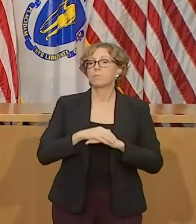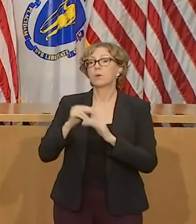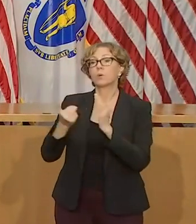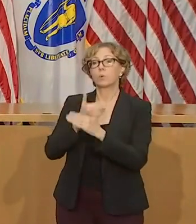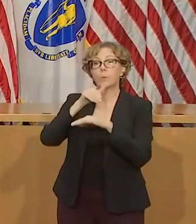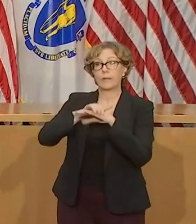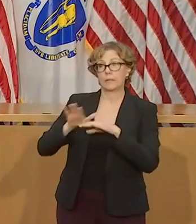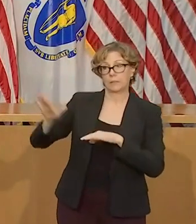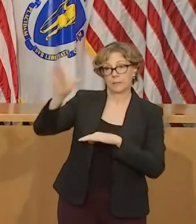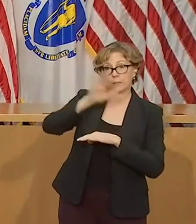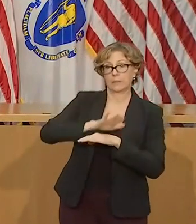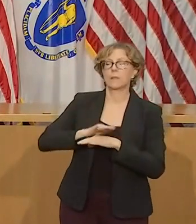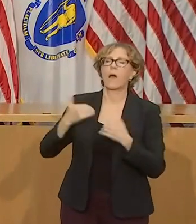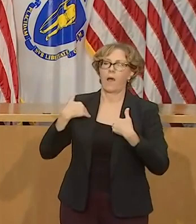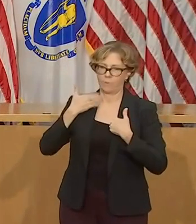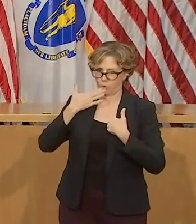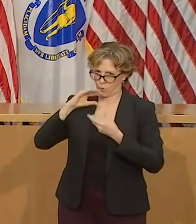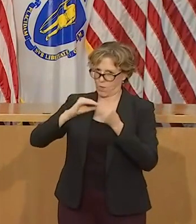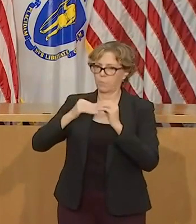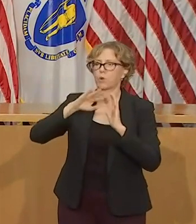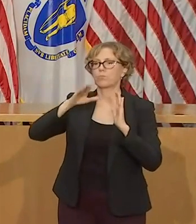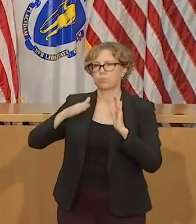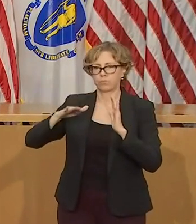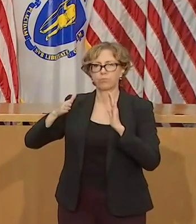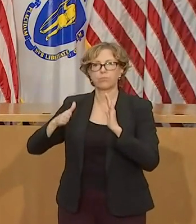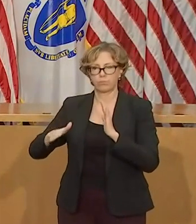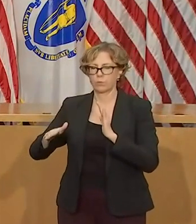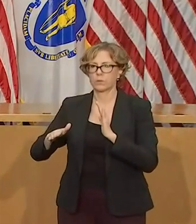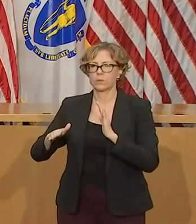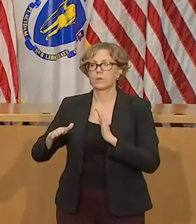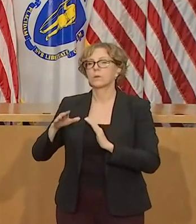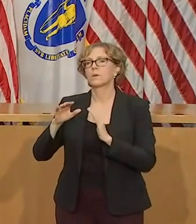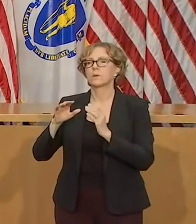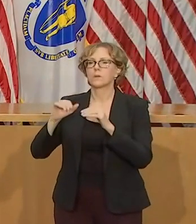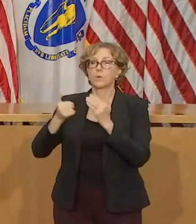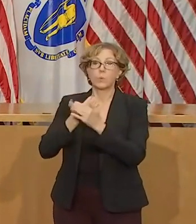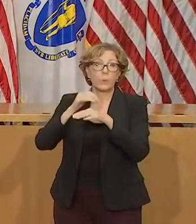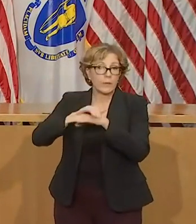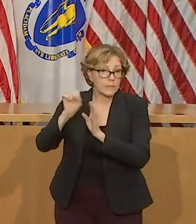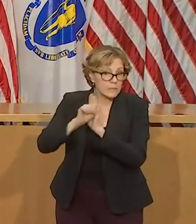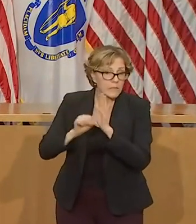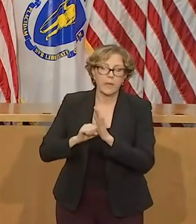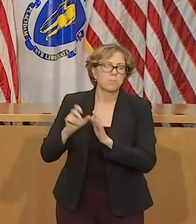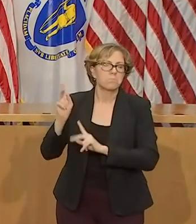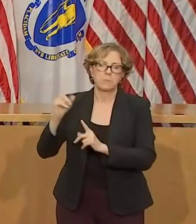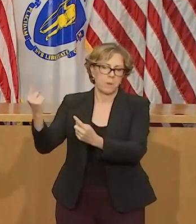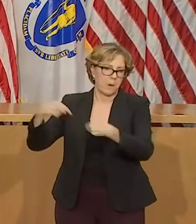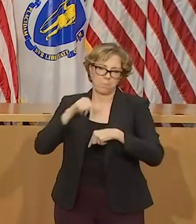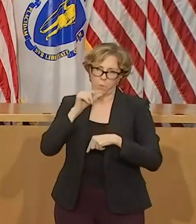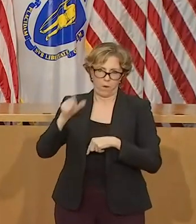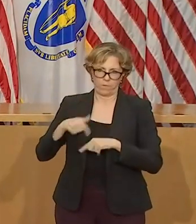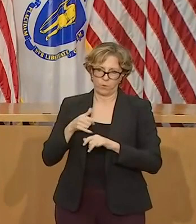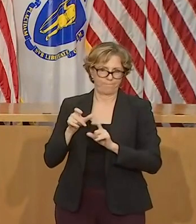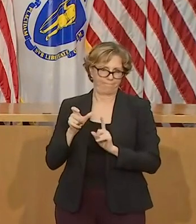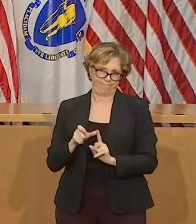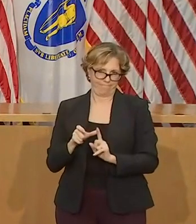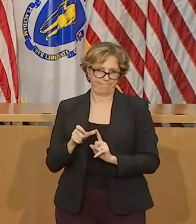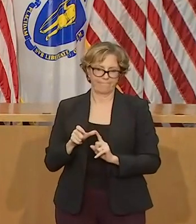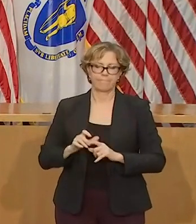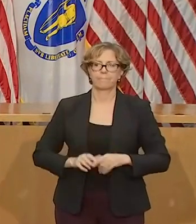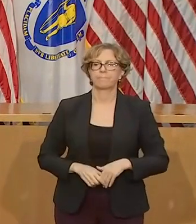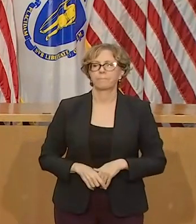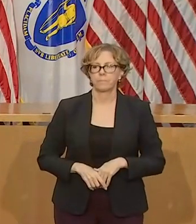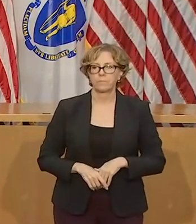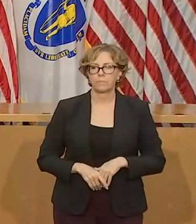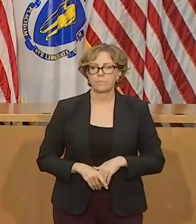from the 14-day self-quarantine directive. In addition, workers designated by the federal government as